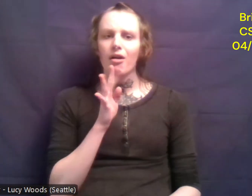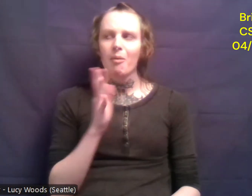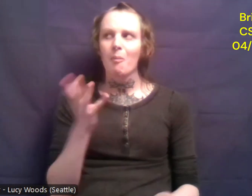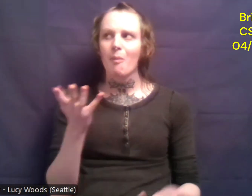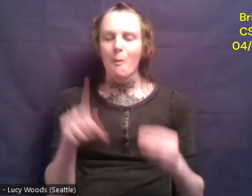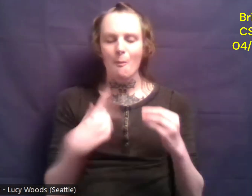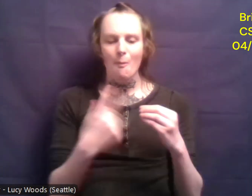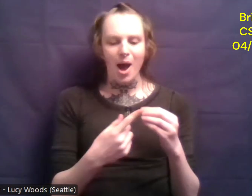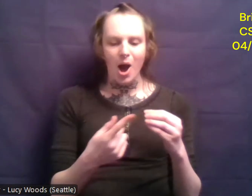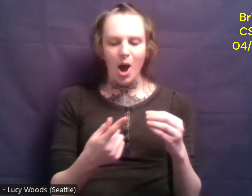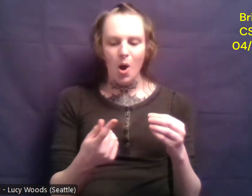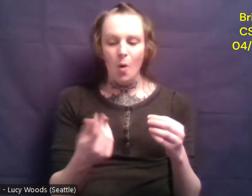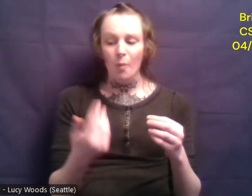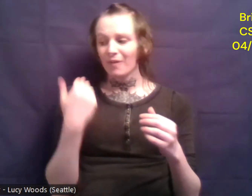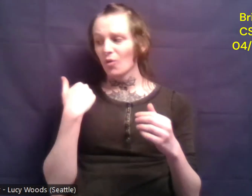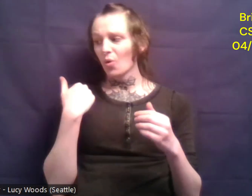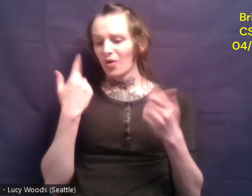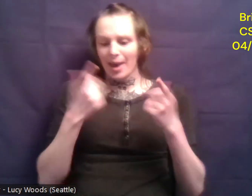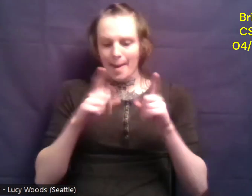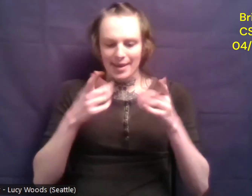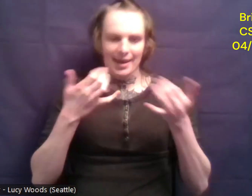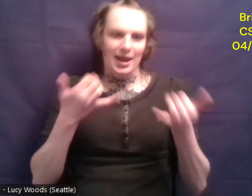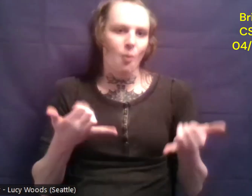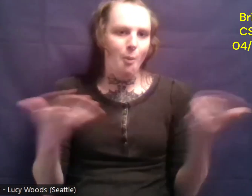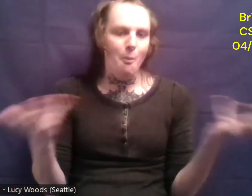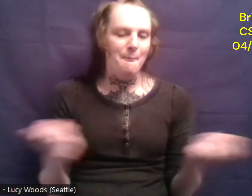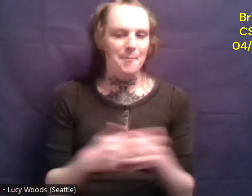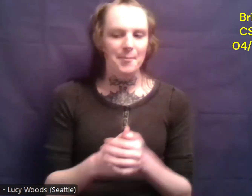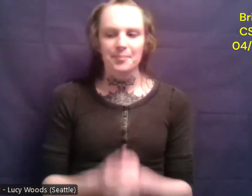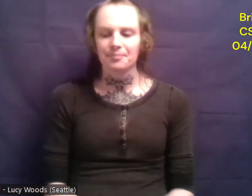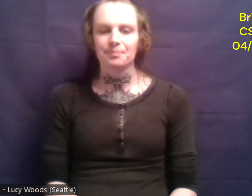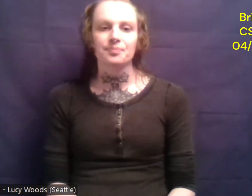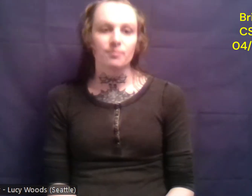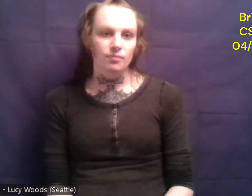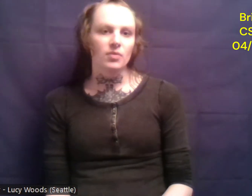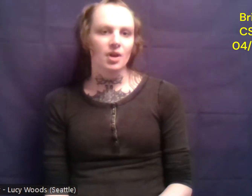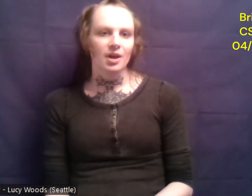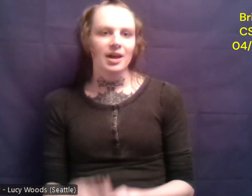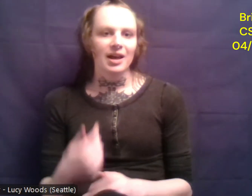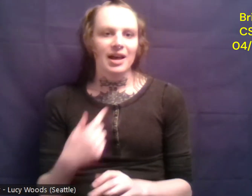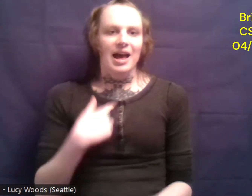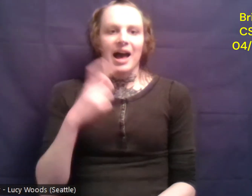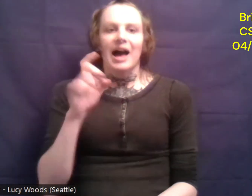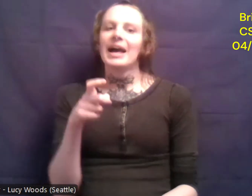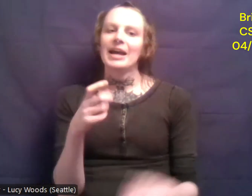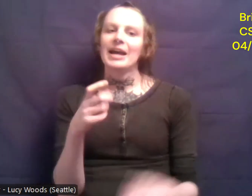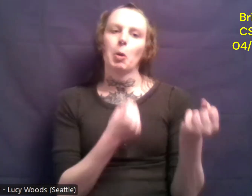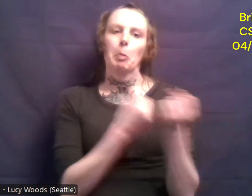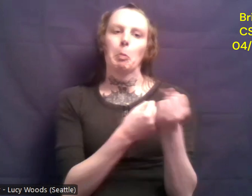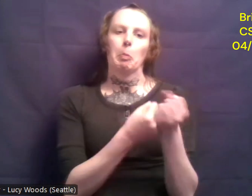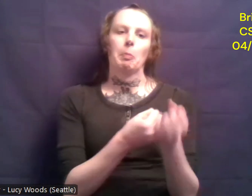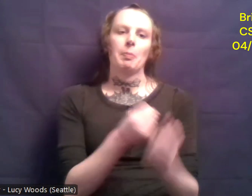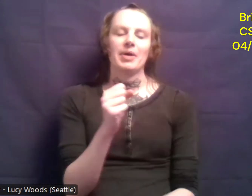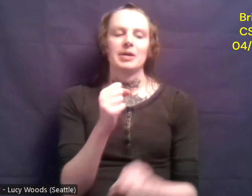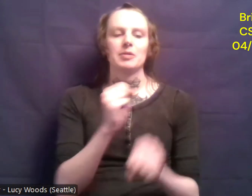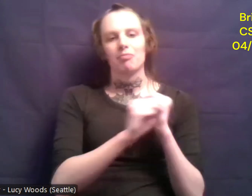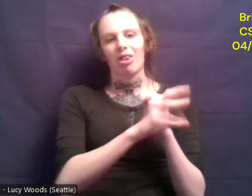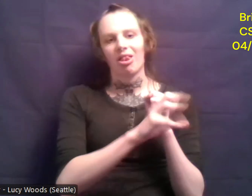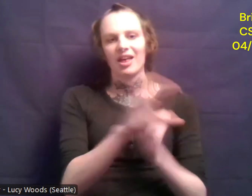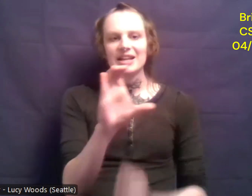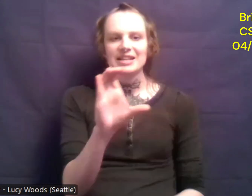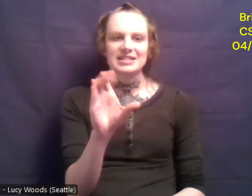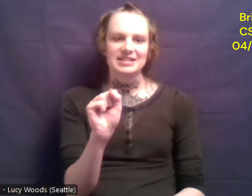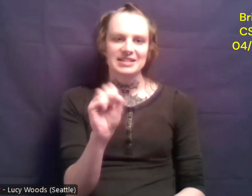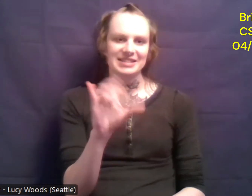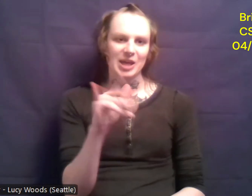what happened and what it's like now, and kind of um, I have to shout out CSCYPAA, and kind of how that